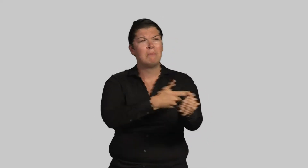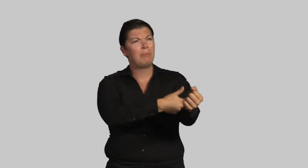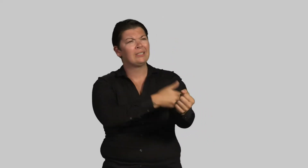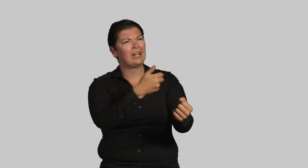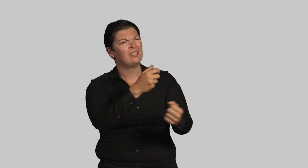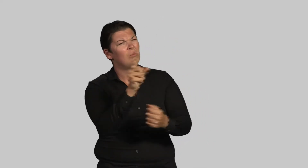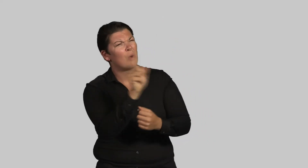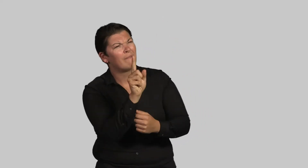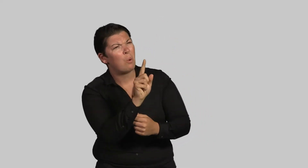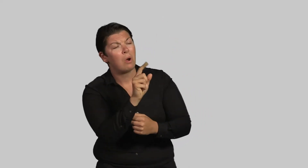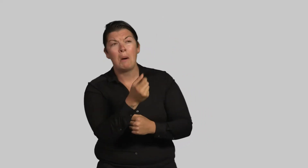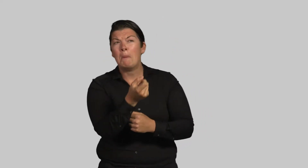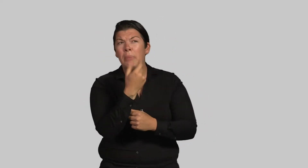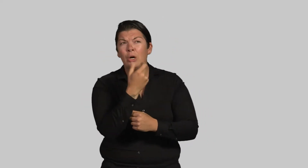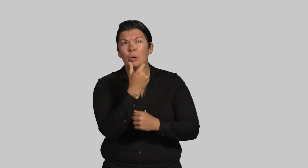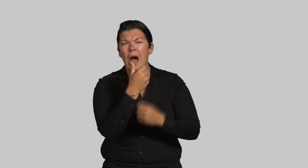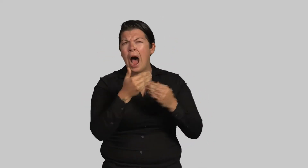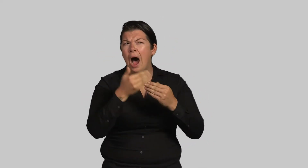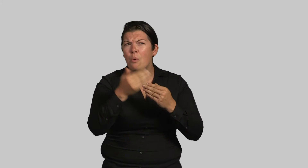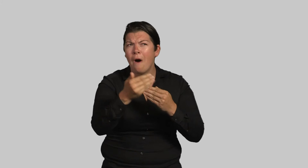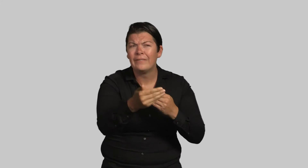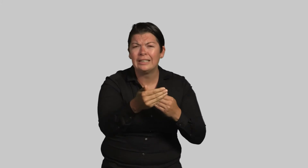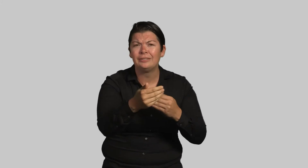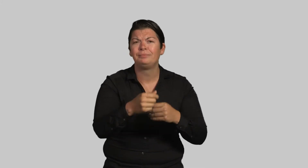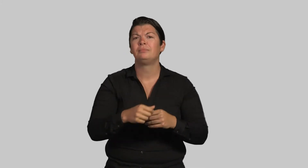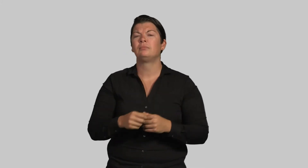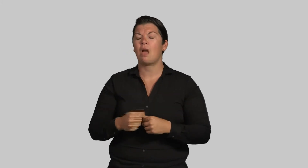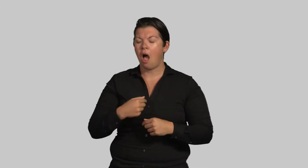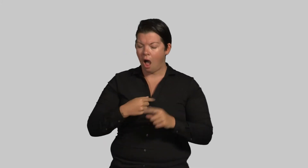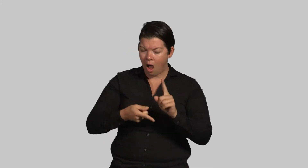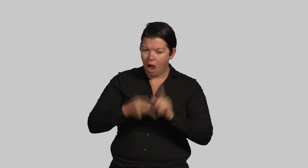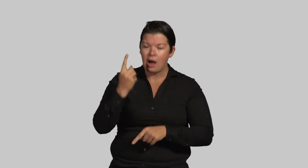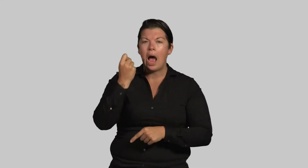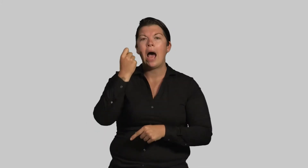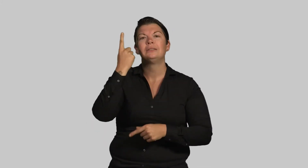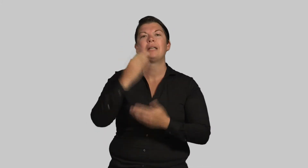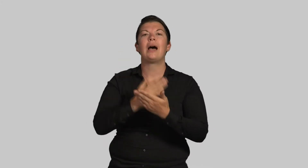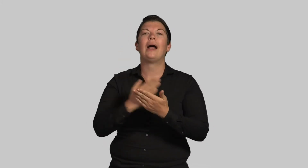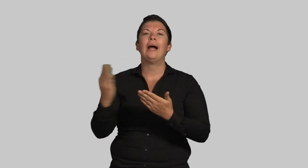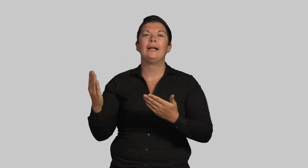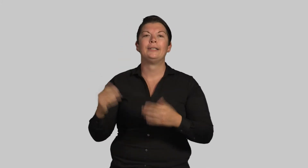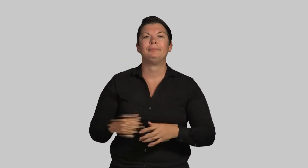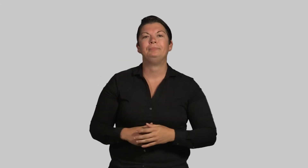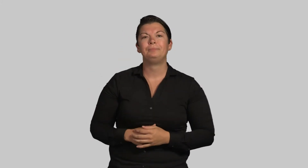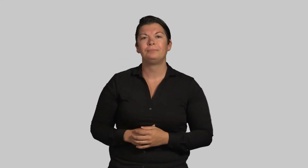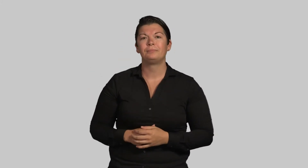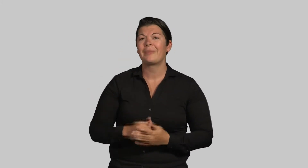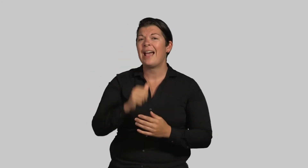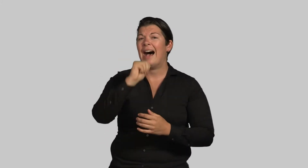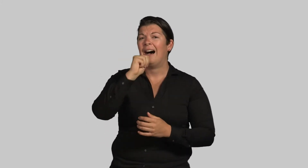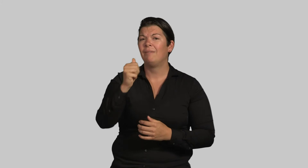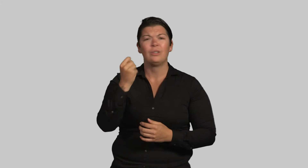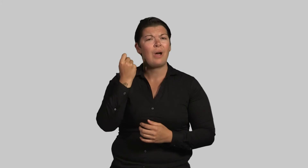For example, why they may want a blood test done or how often pills need to be taken. Ask until you are